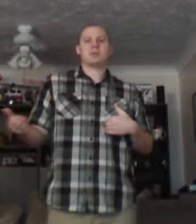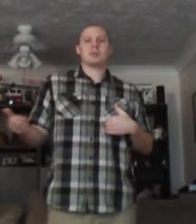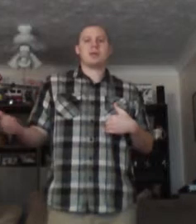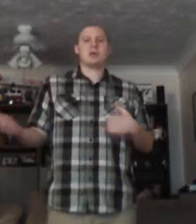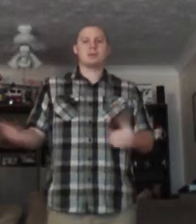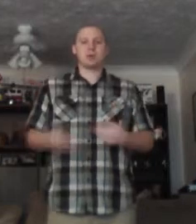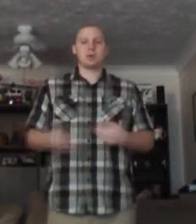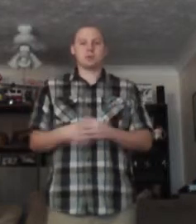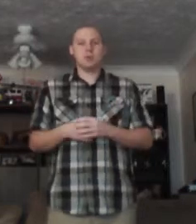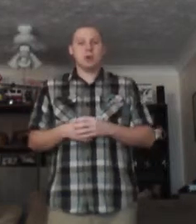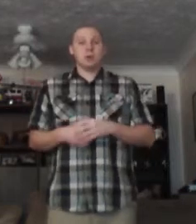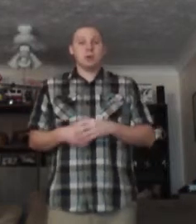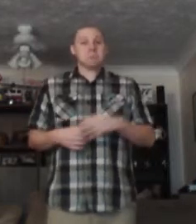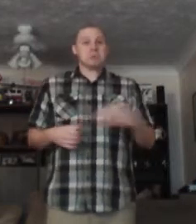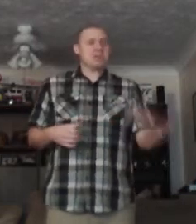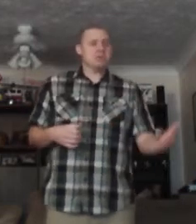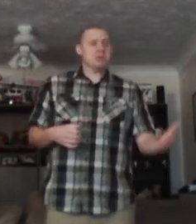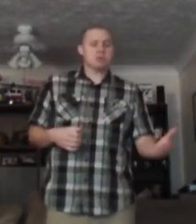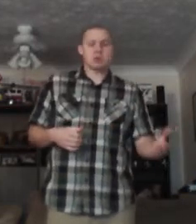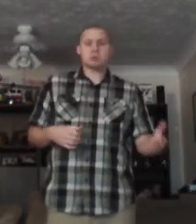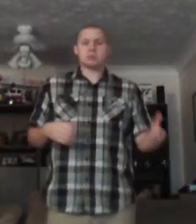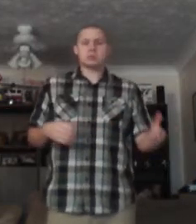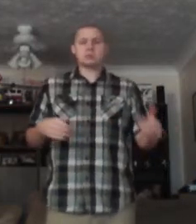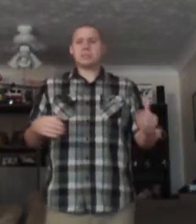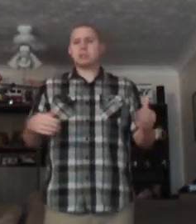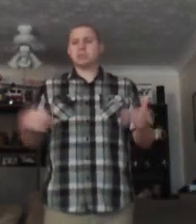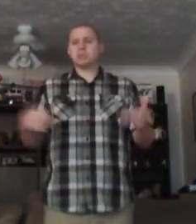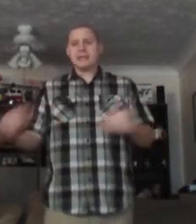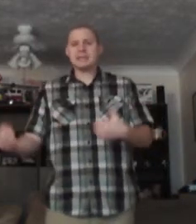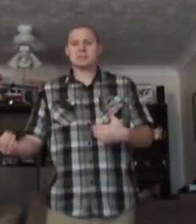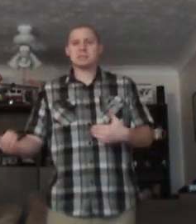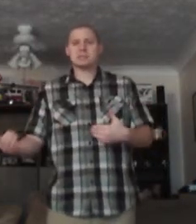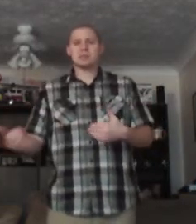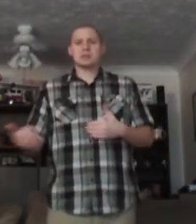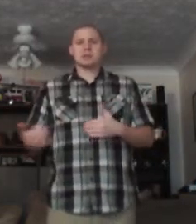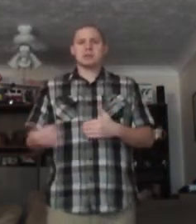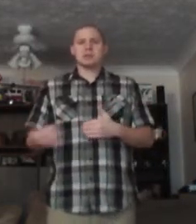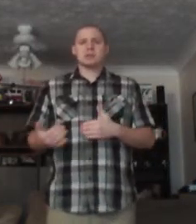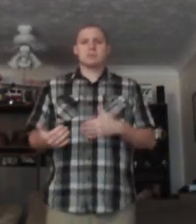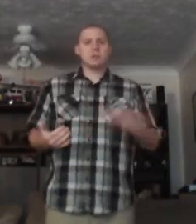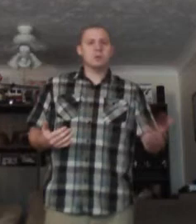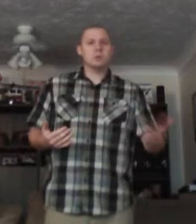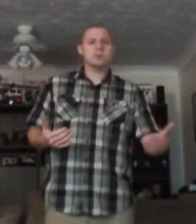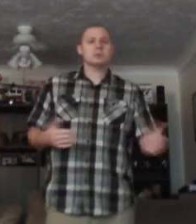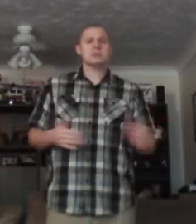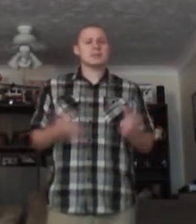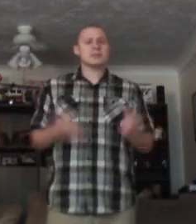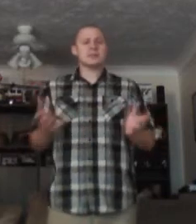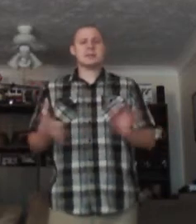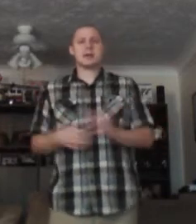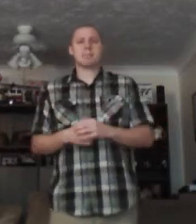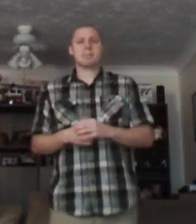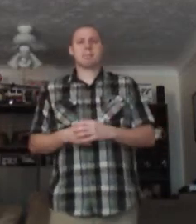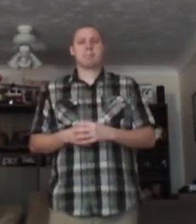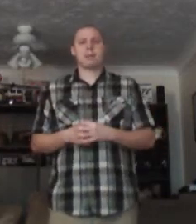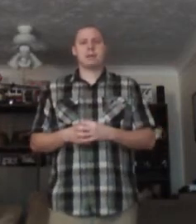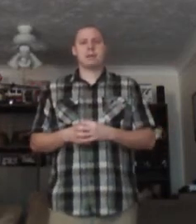a hotel room, get you new clothes, get you blankets, food, things like that.